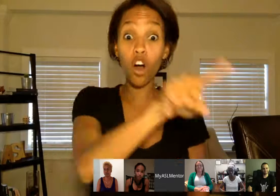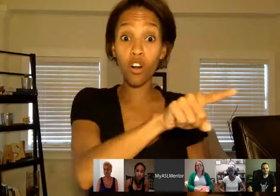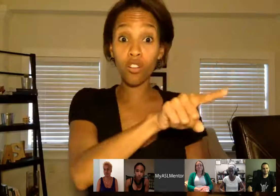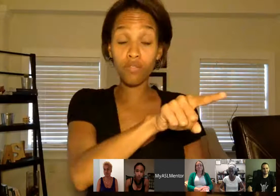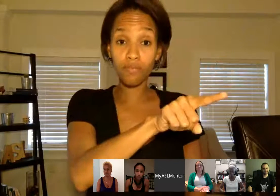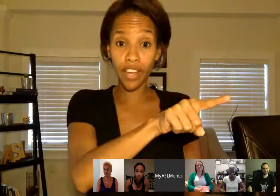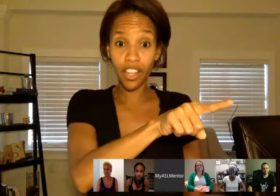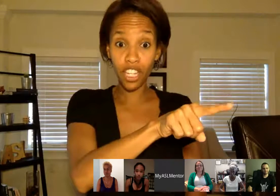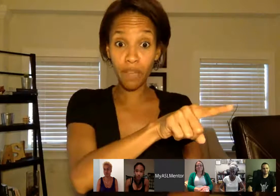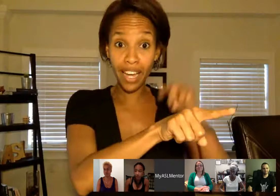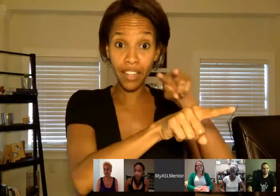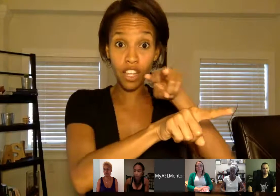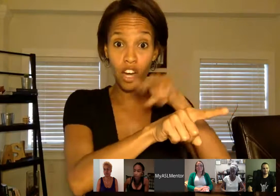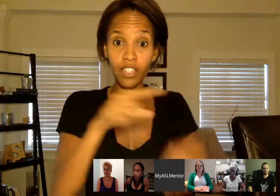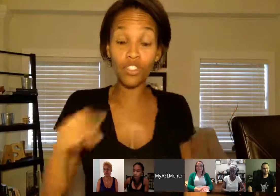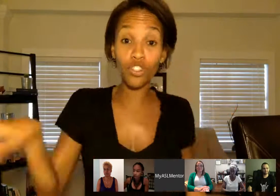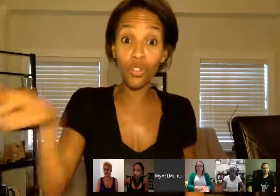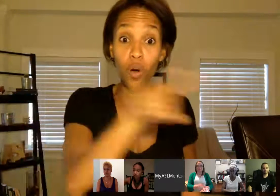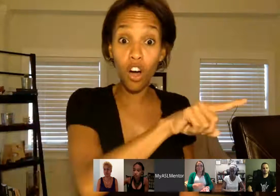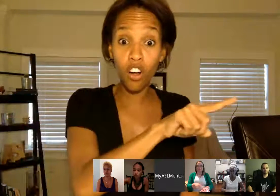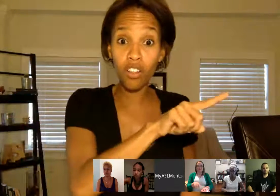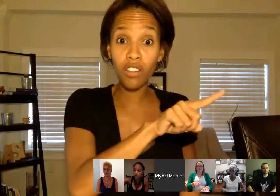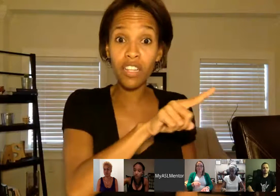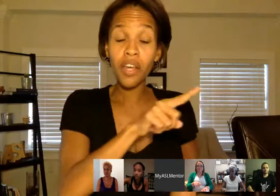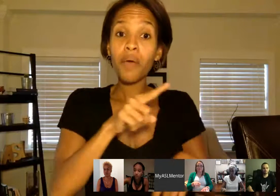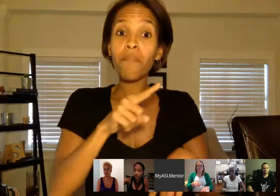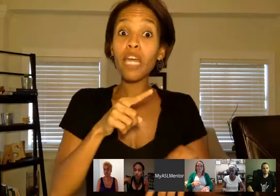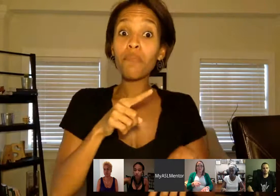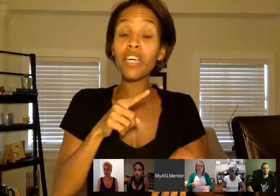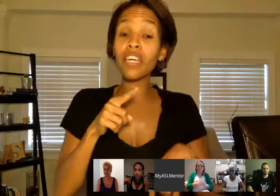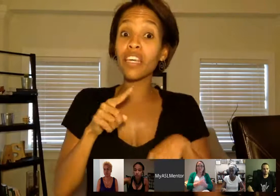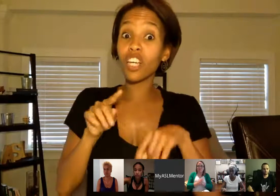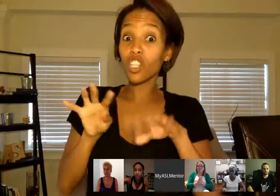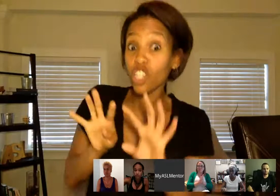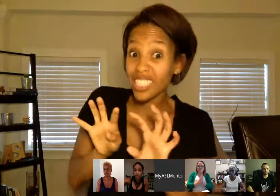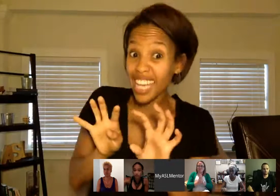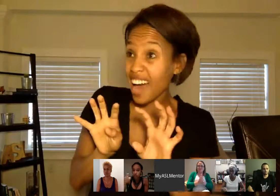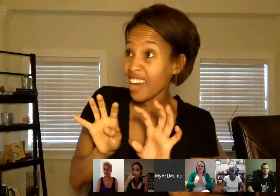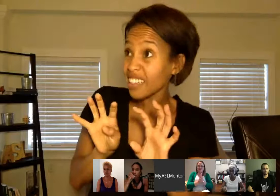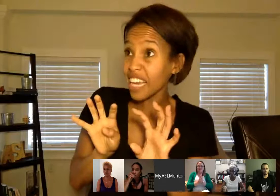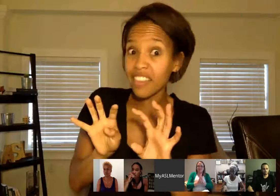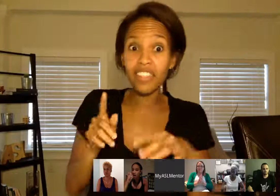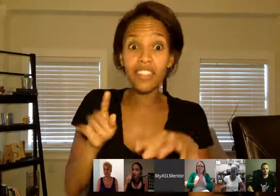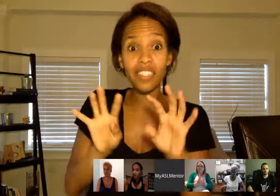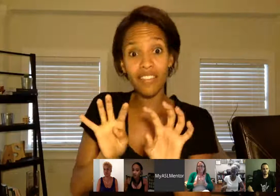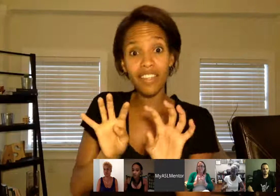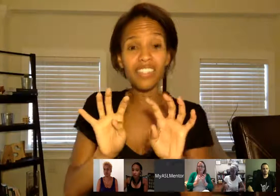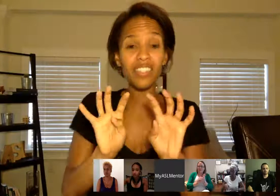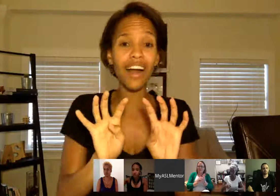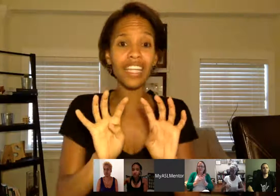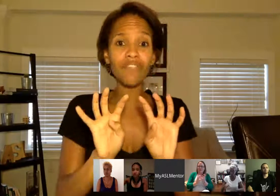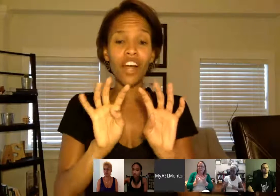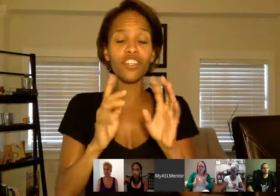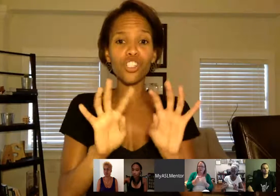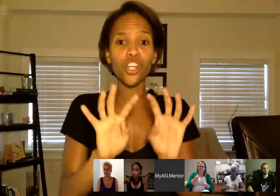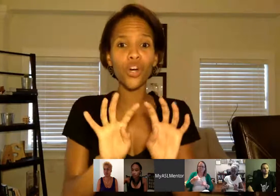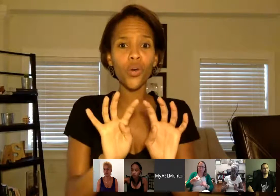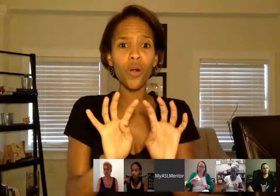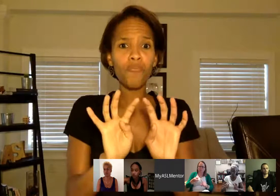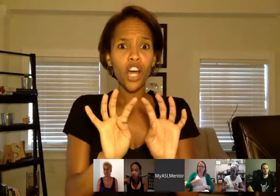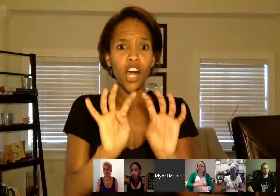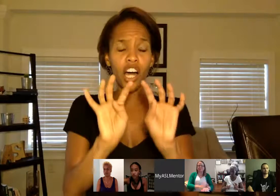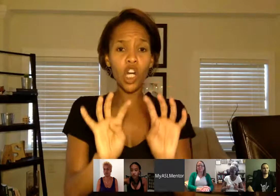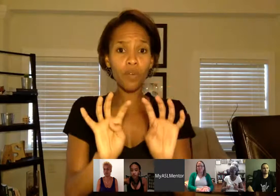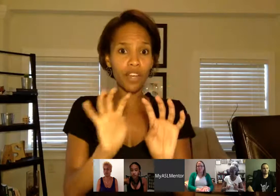you all, okay, looking back at the audience, you all maybe looked at like this, and this is a classifier to